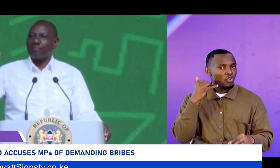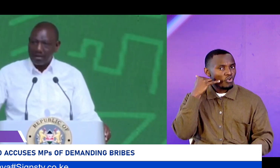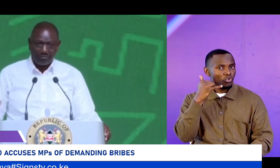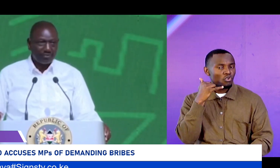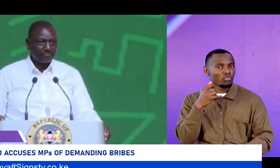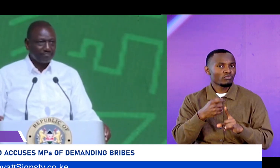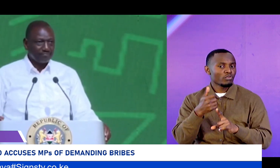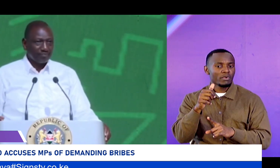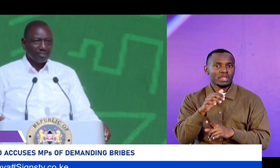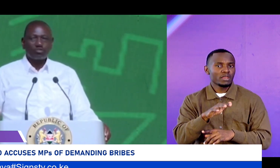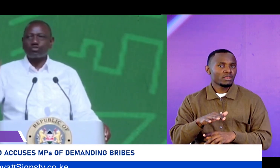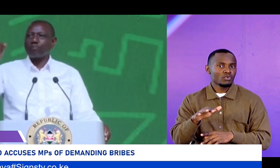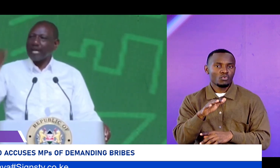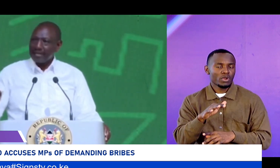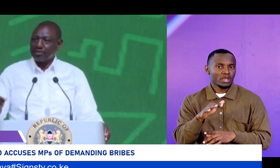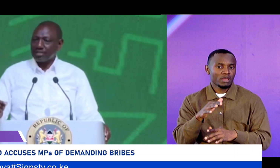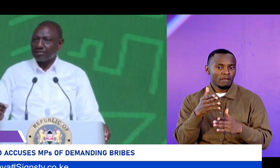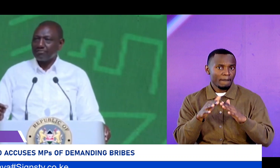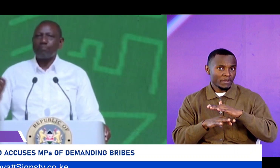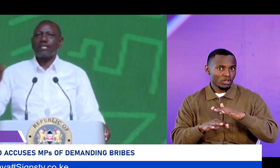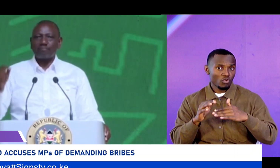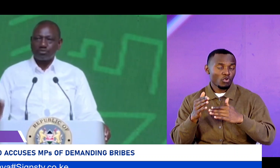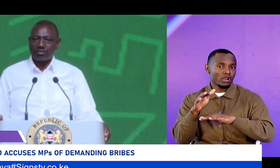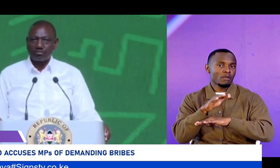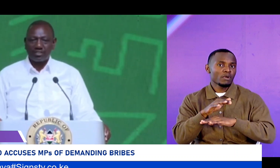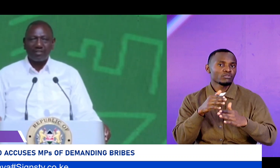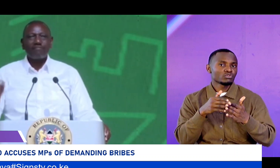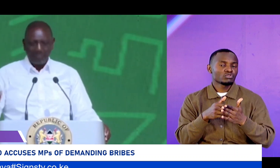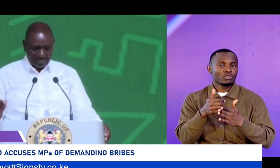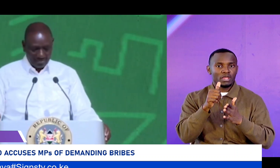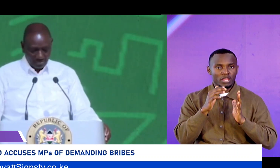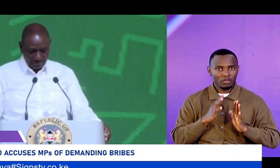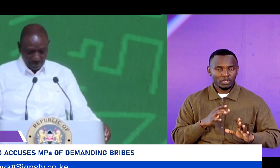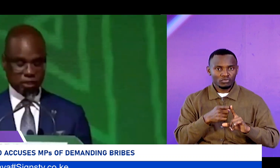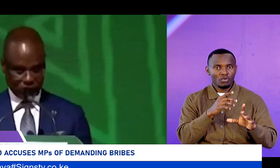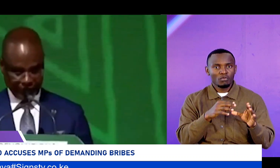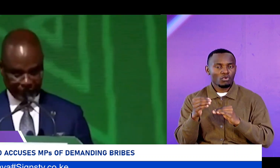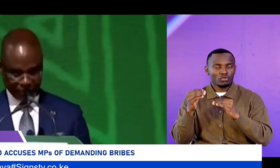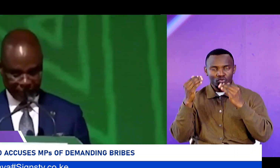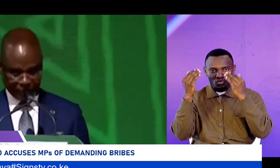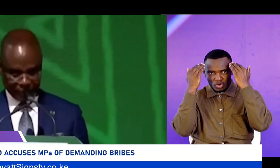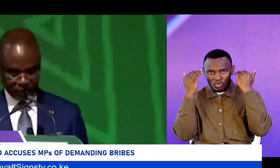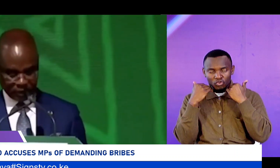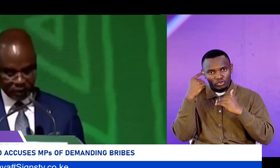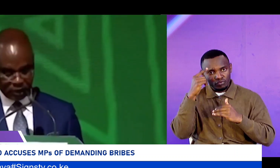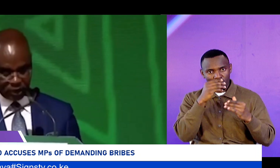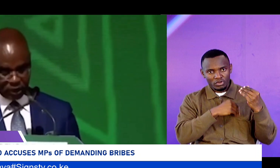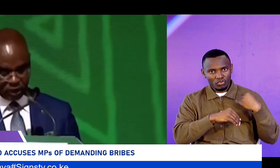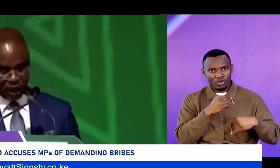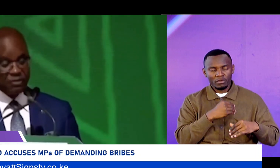above to stop anybody from being prosecuted for matters corruption. Senate committees have